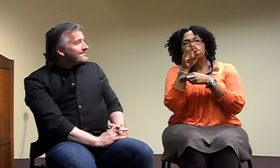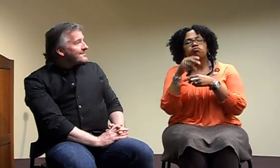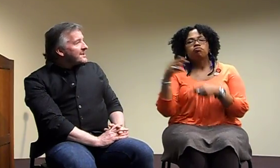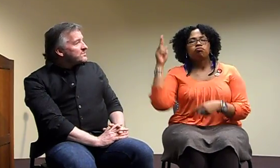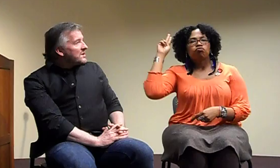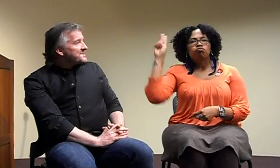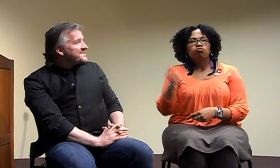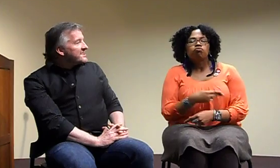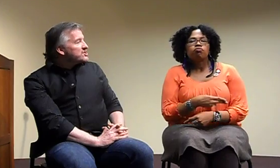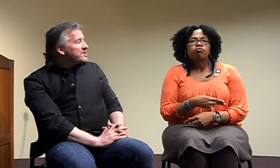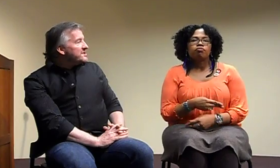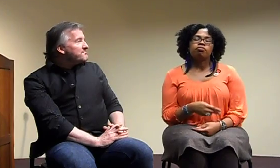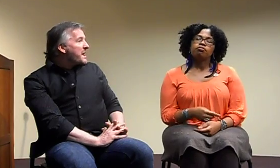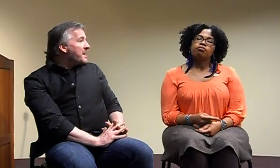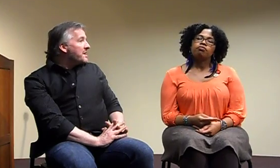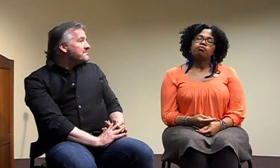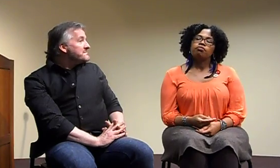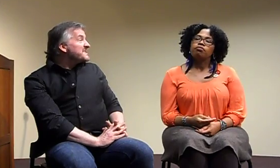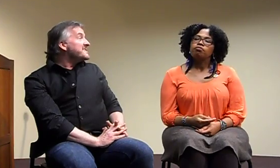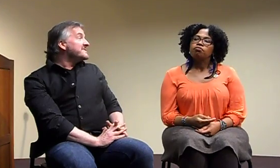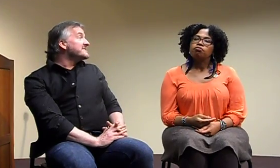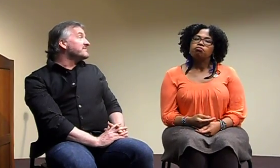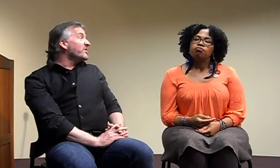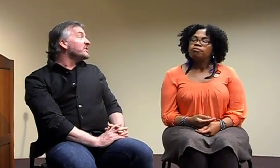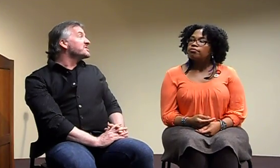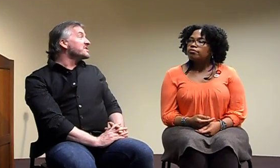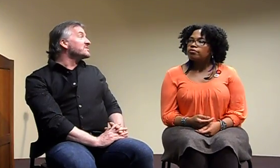It was essentially Satanism for young children.